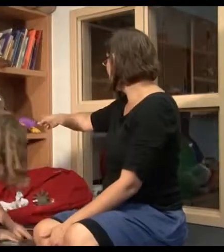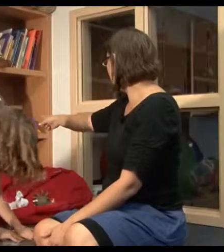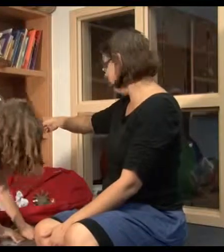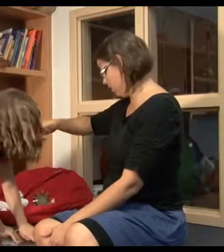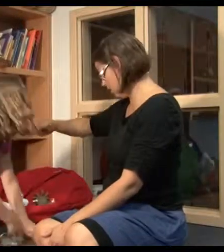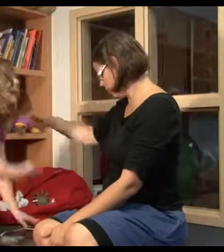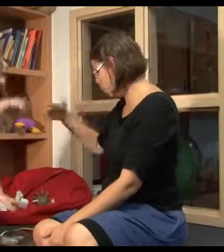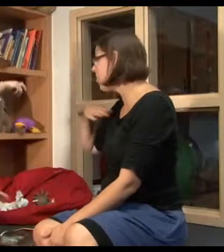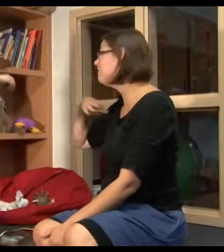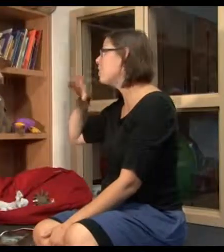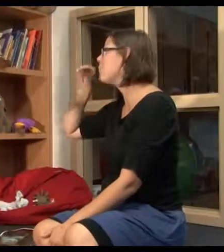What about that?